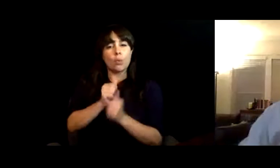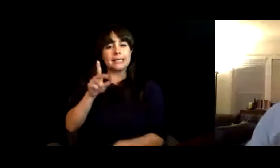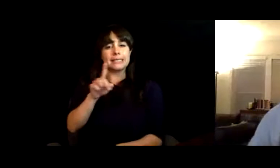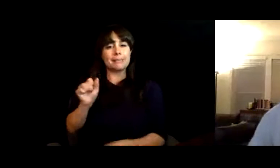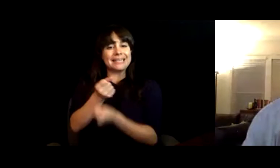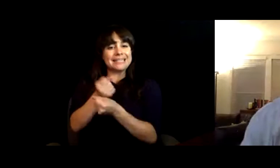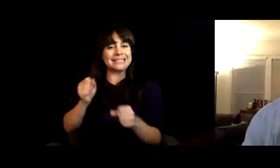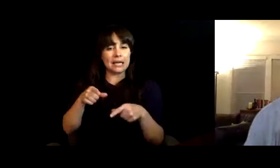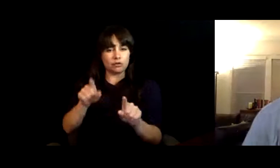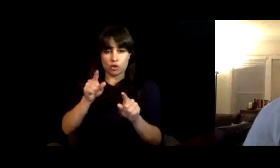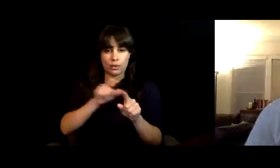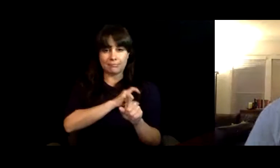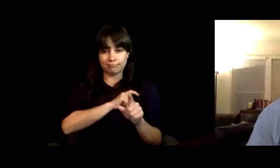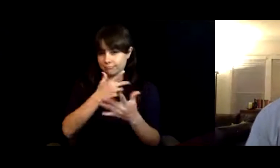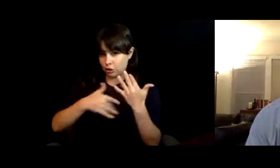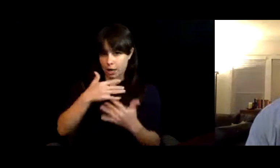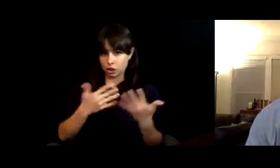interactions.